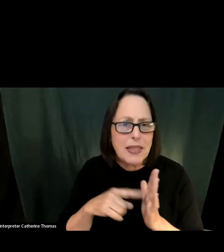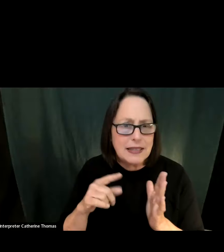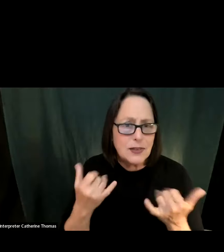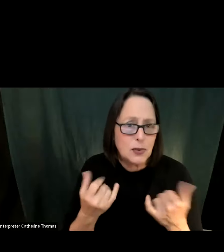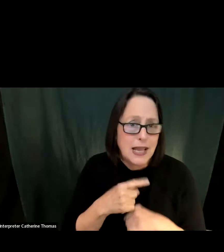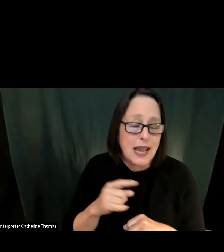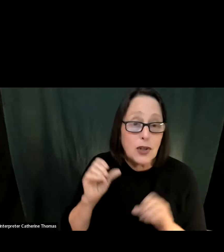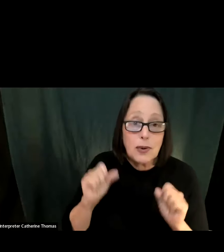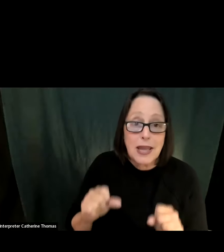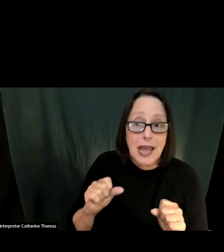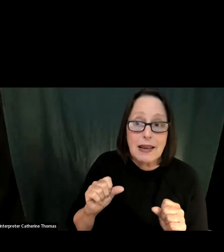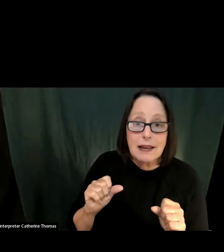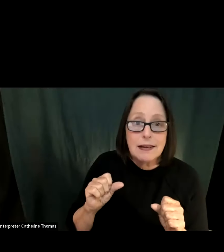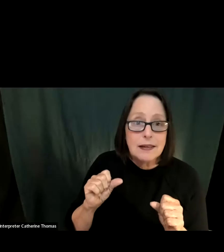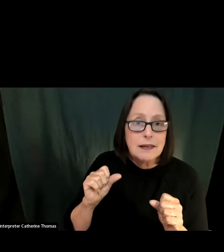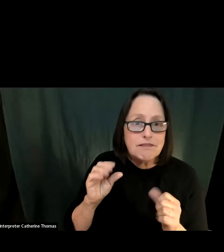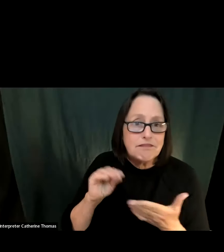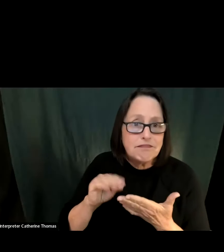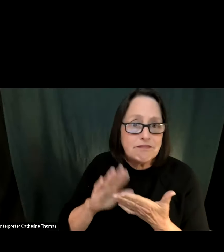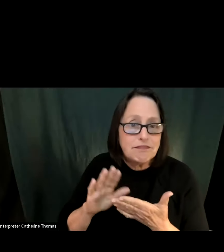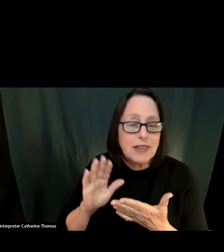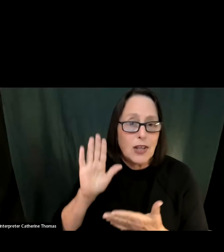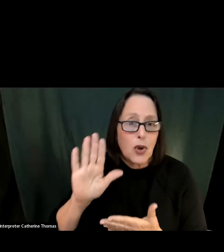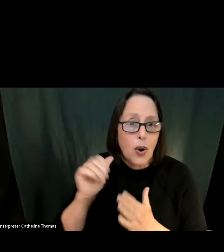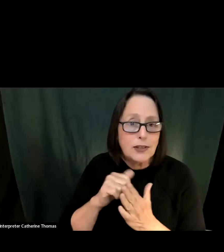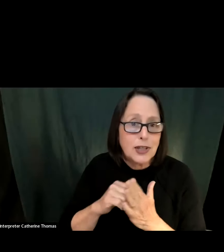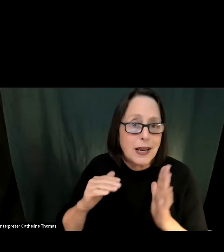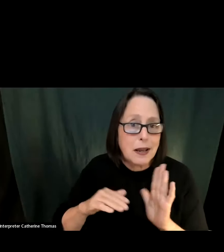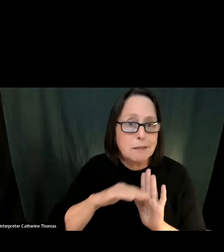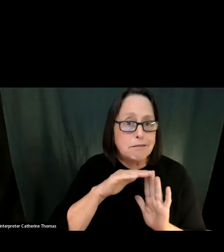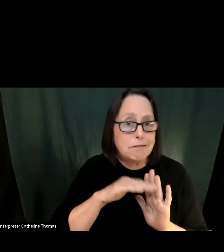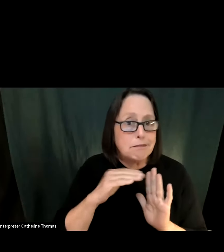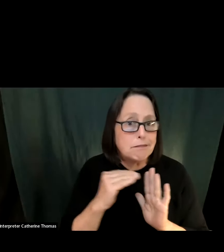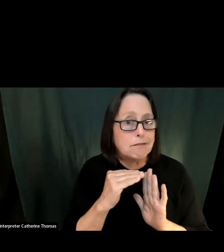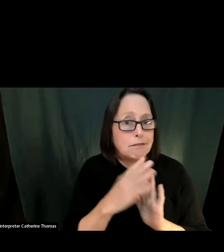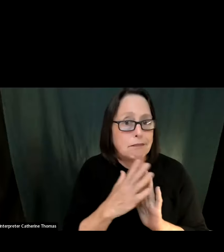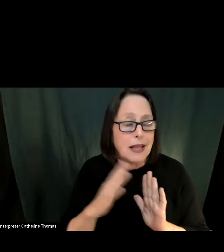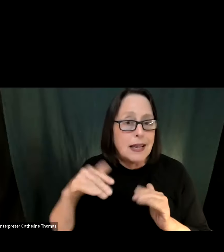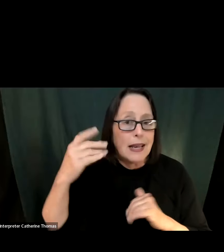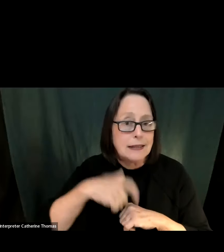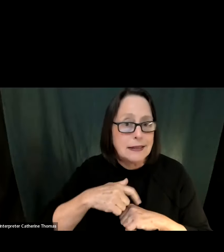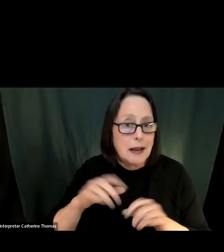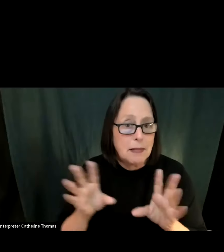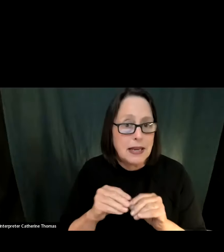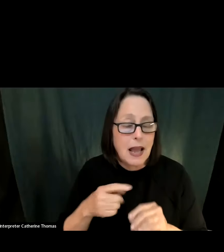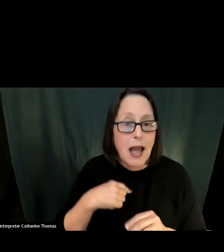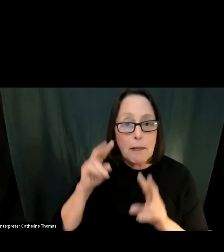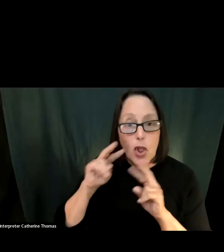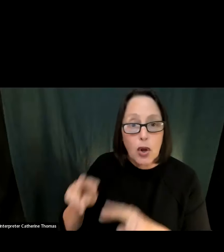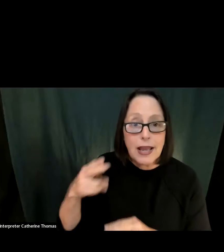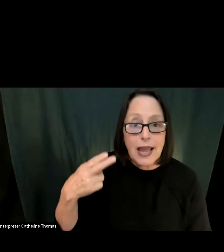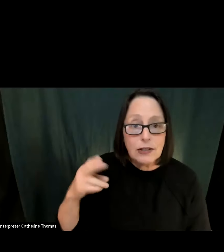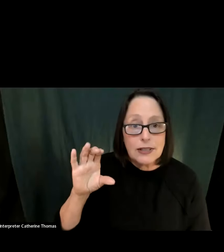can be towards the top of your agenda the next time you meet. And that is that I'm looking at the HCA